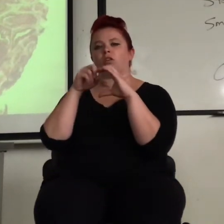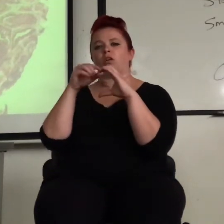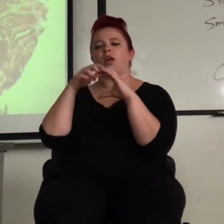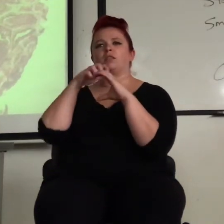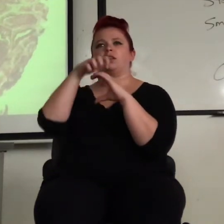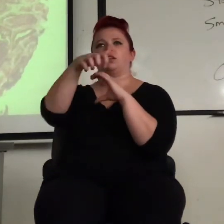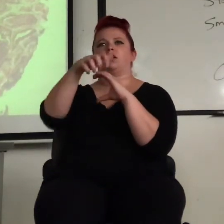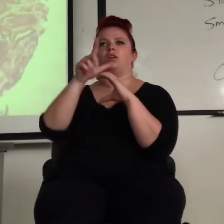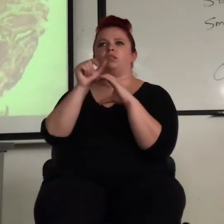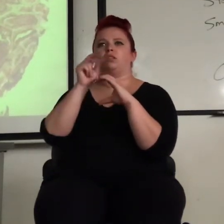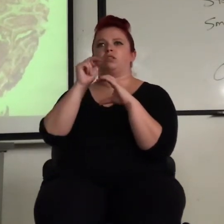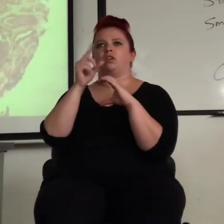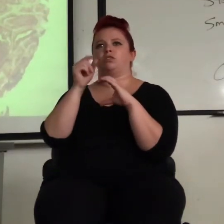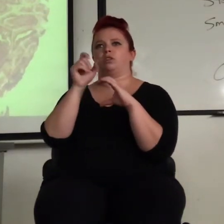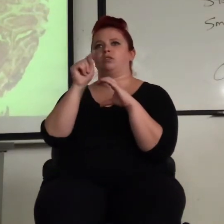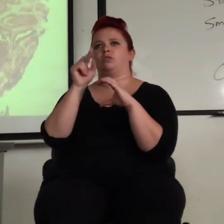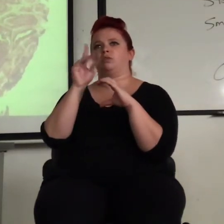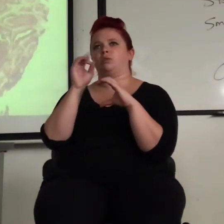longitudinal. Okay.